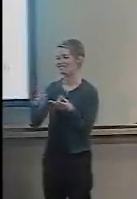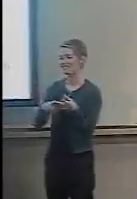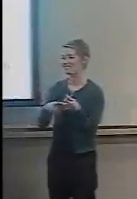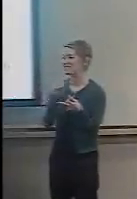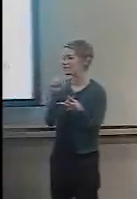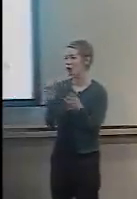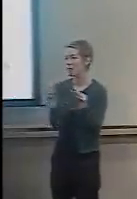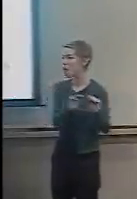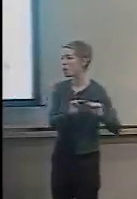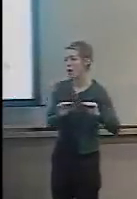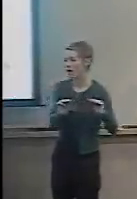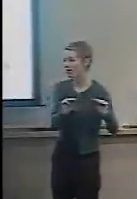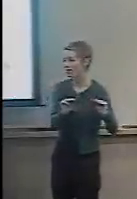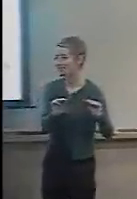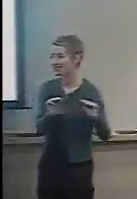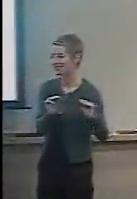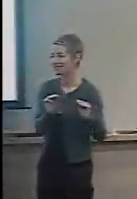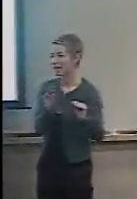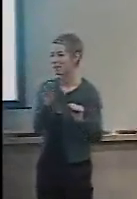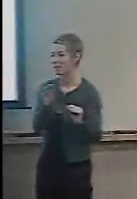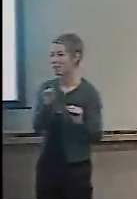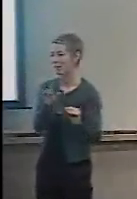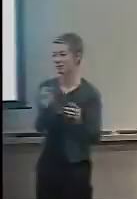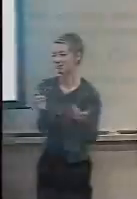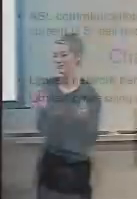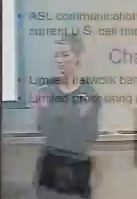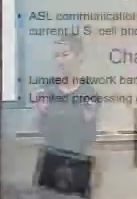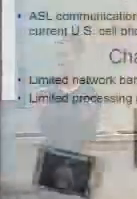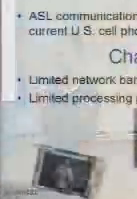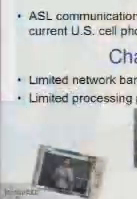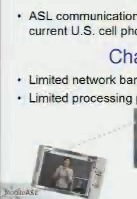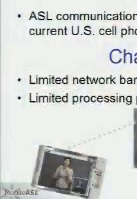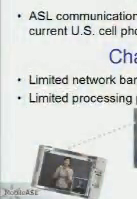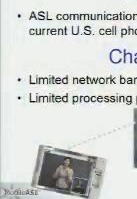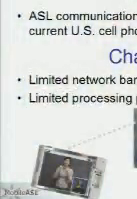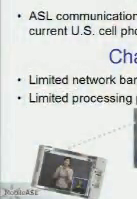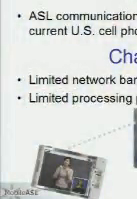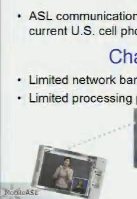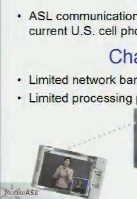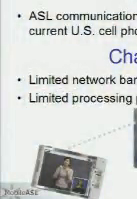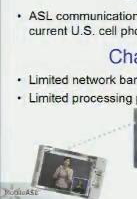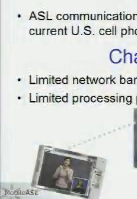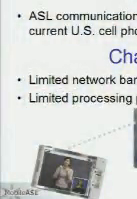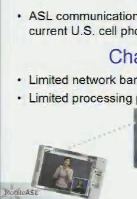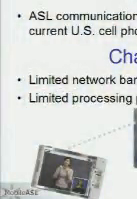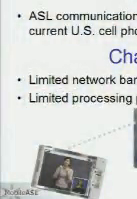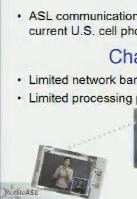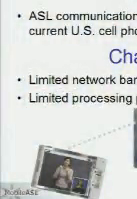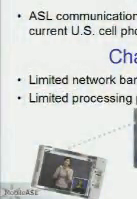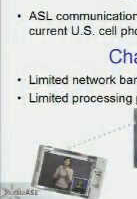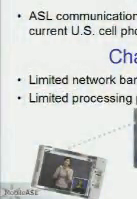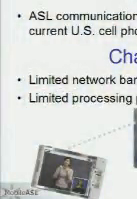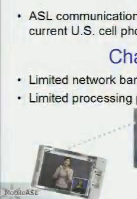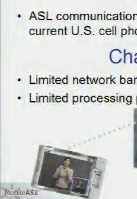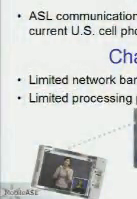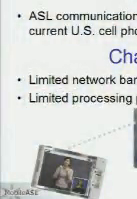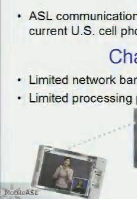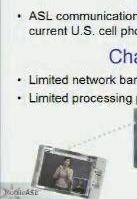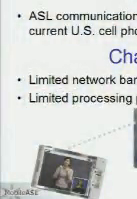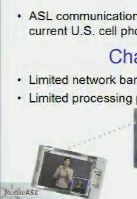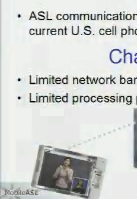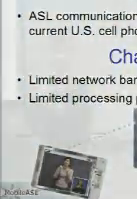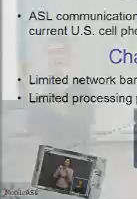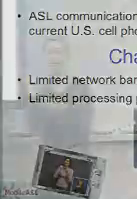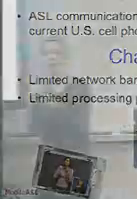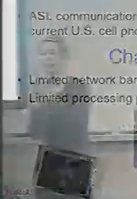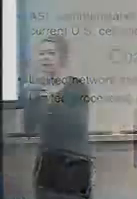So a mobile version of this doesn't exist. So our goal in this project, and we have some